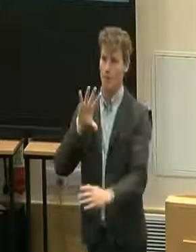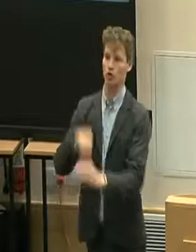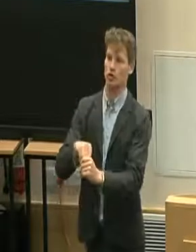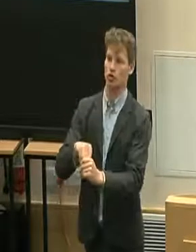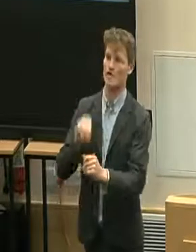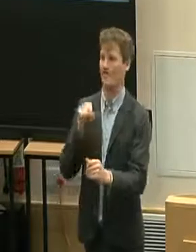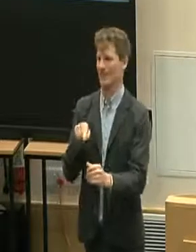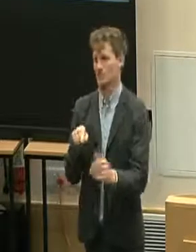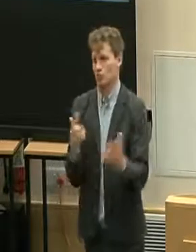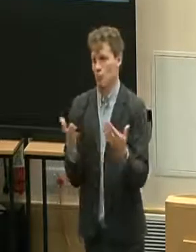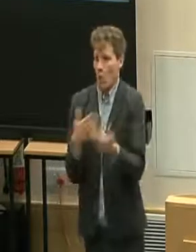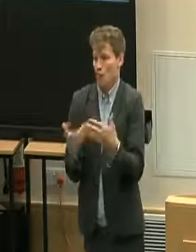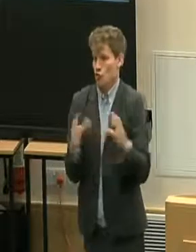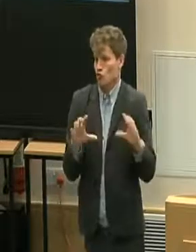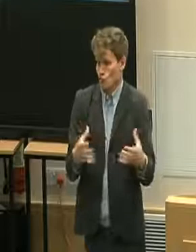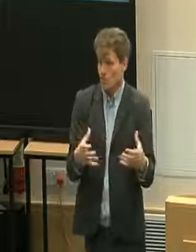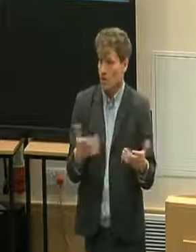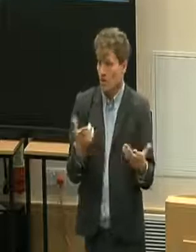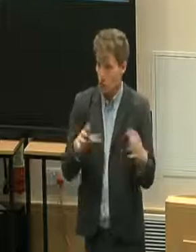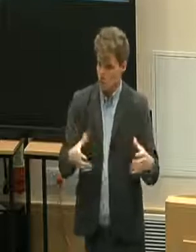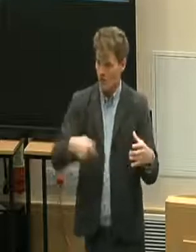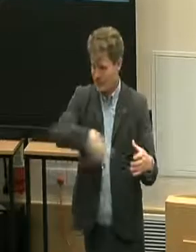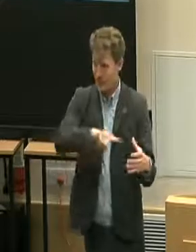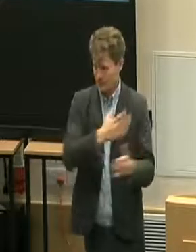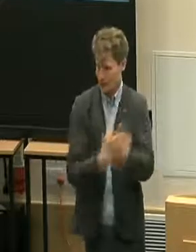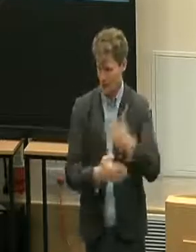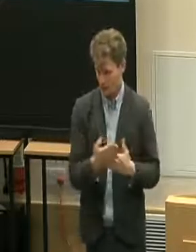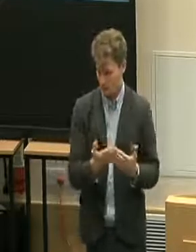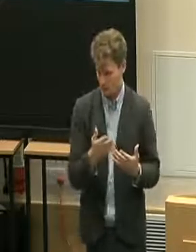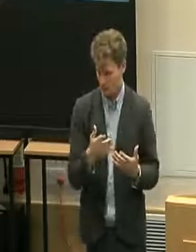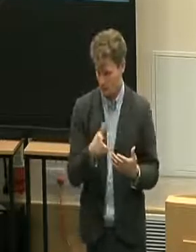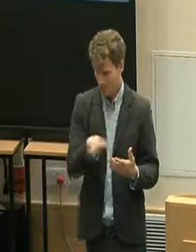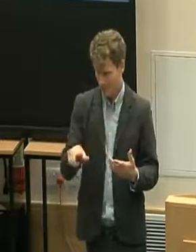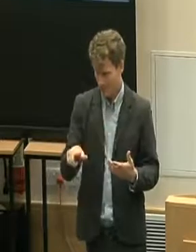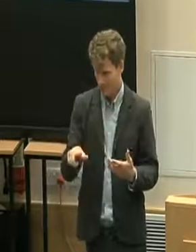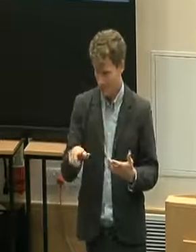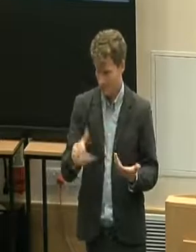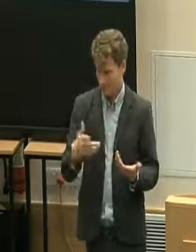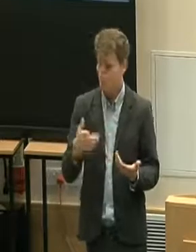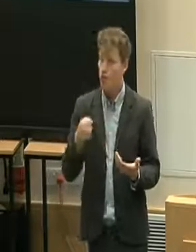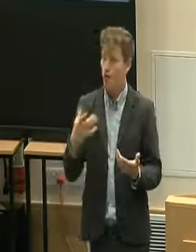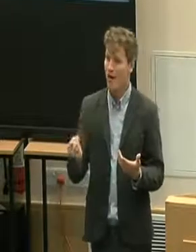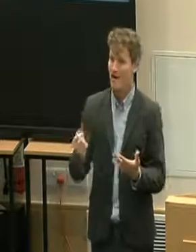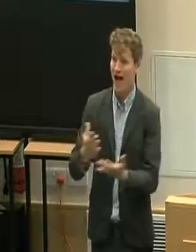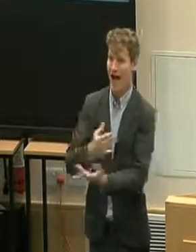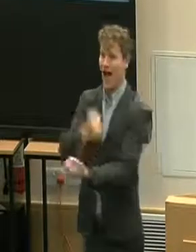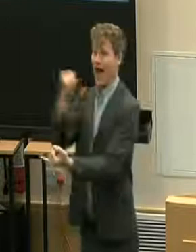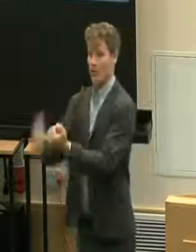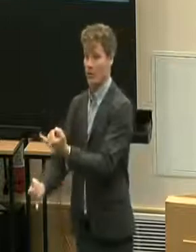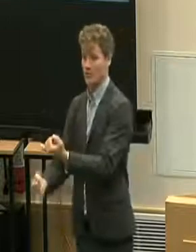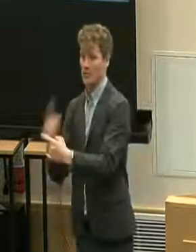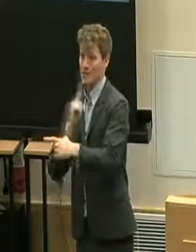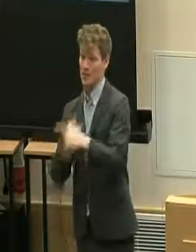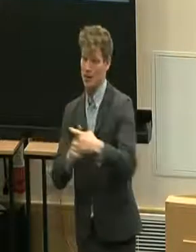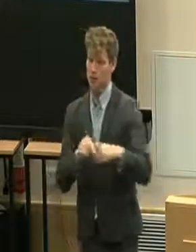disabilities. Governments are responsible for both outcomes and process. So the human rights approach is